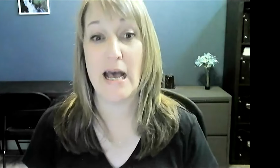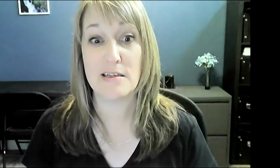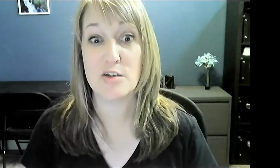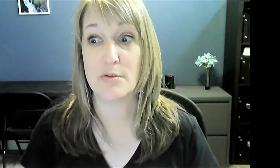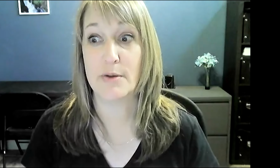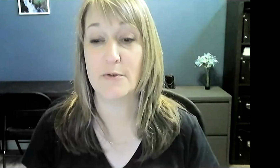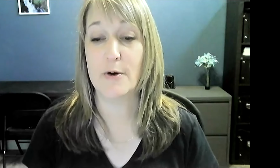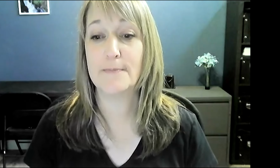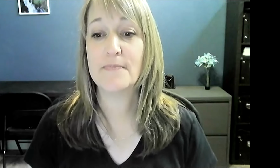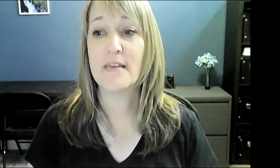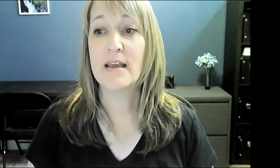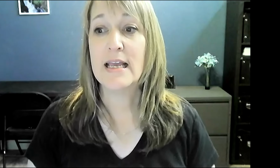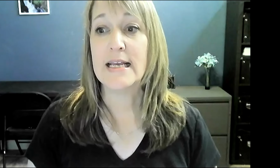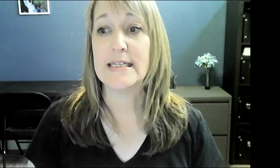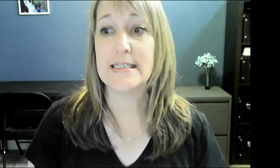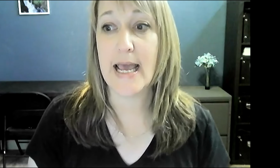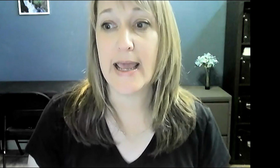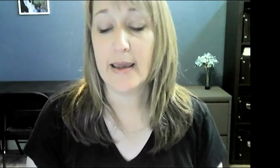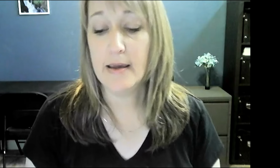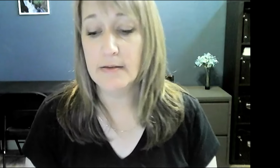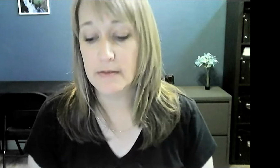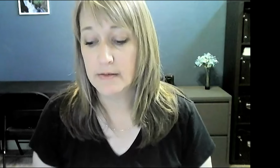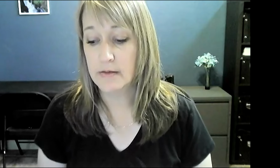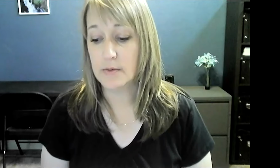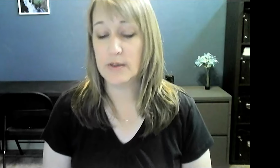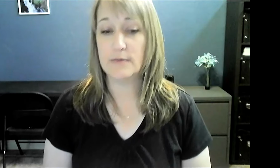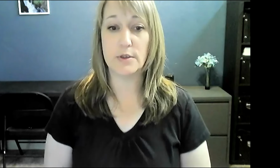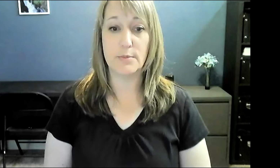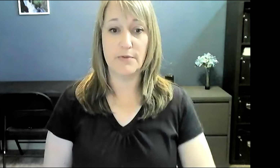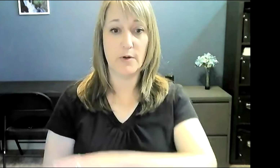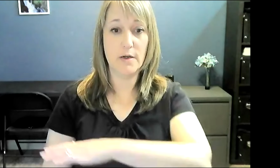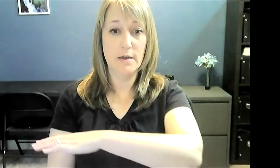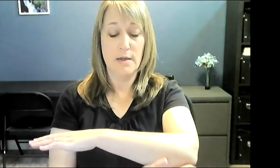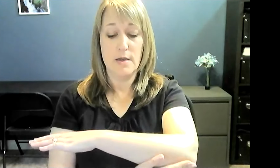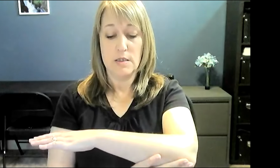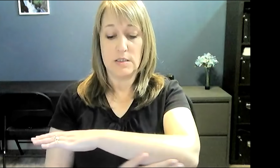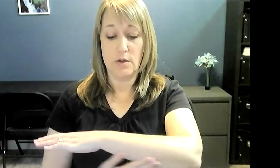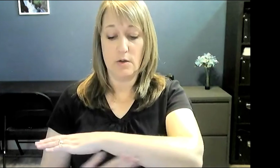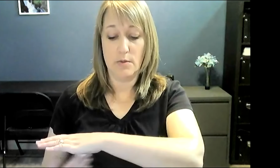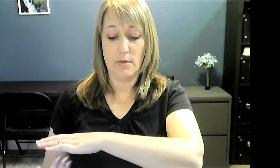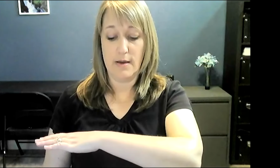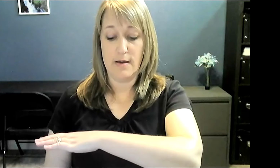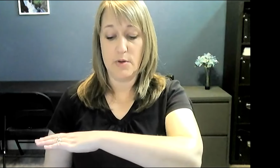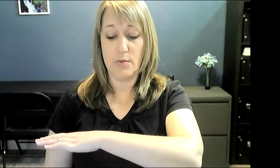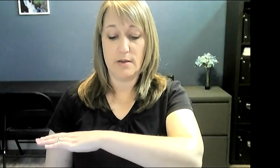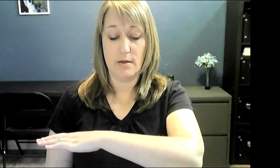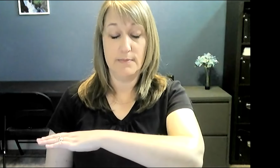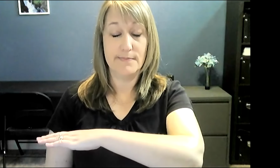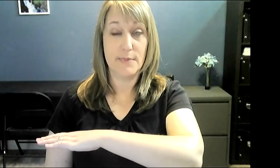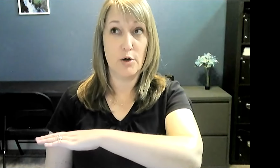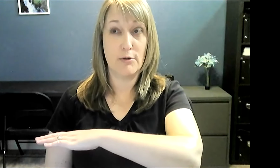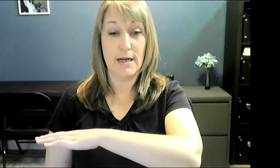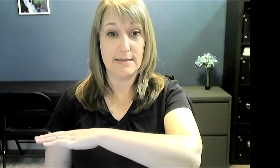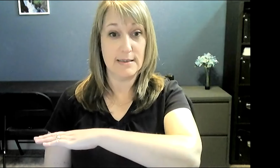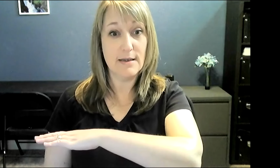Past or before. Day, we have learned before. So you want the horizon